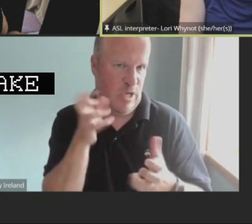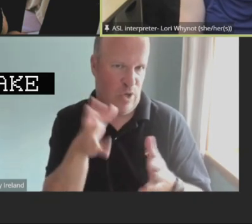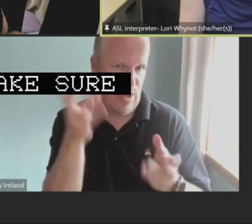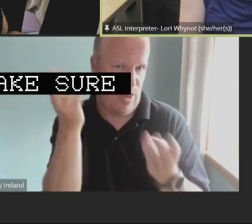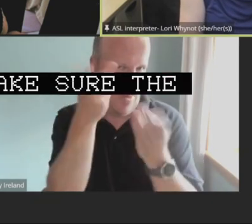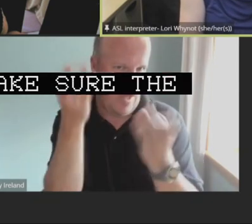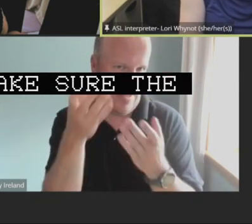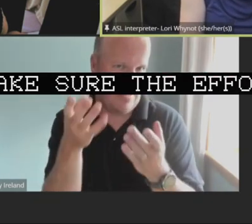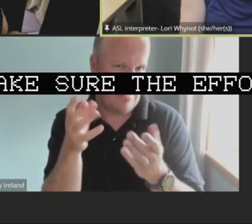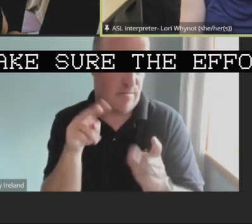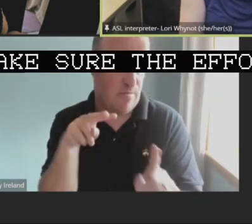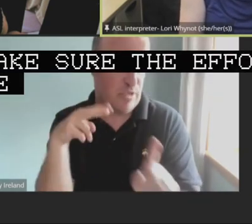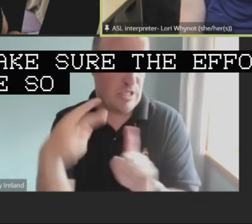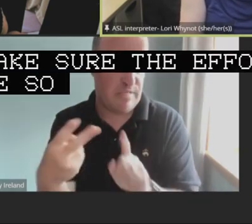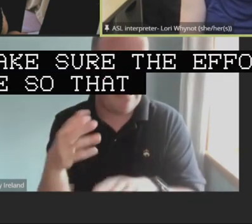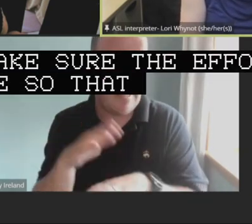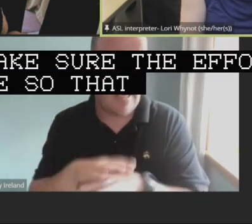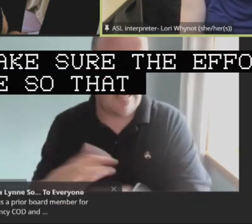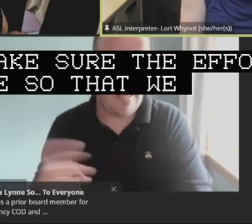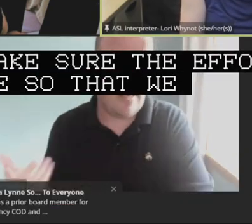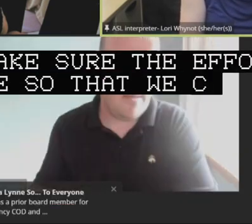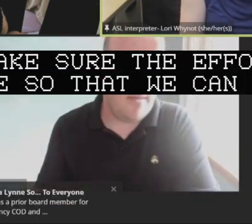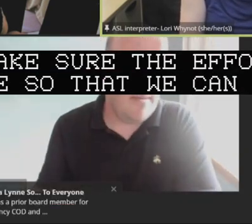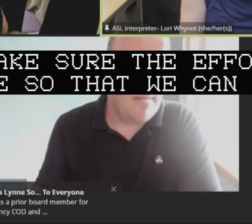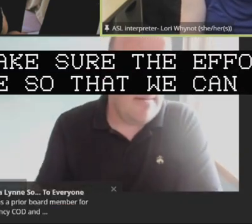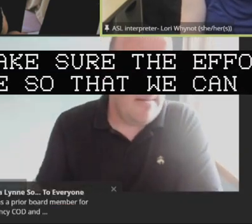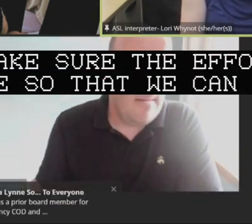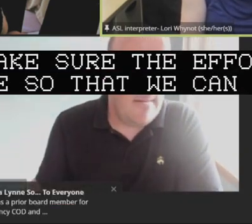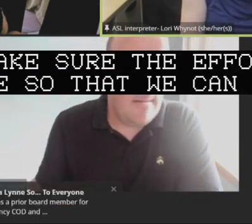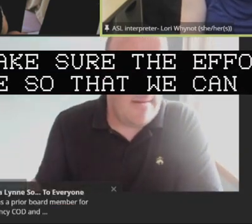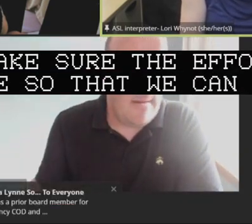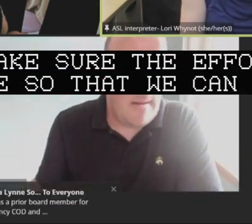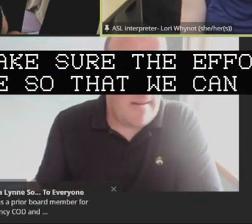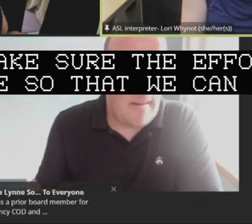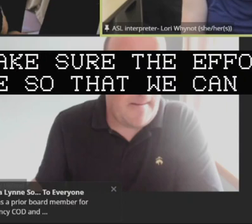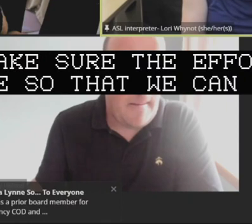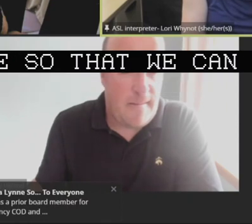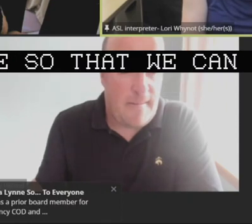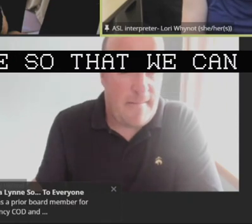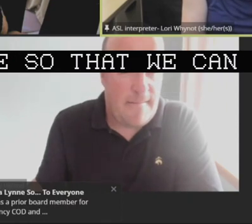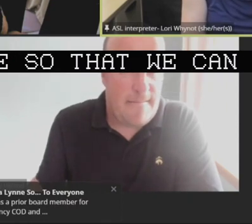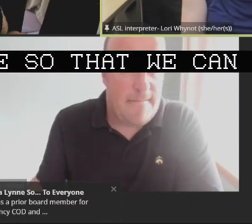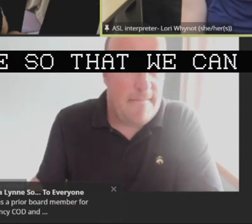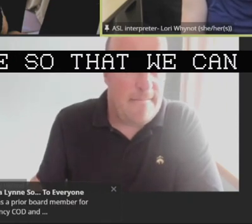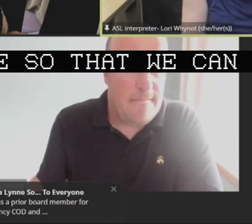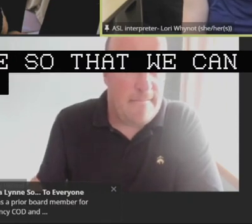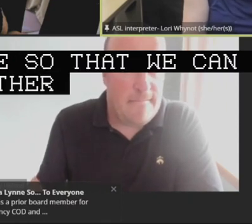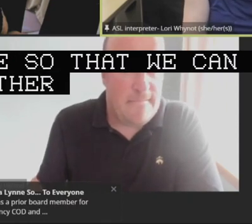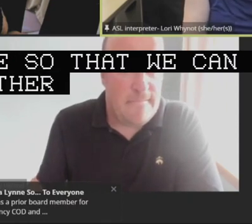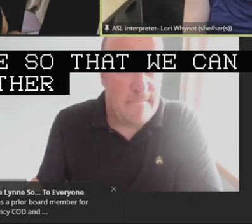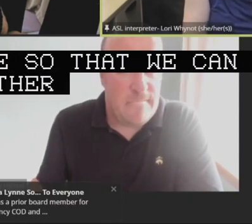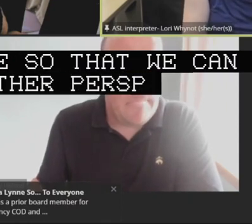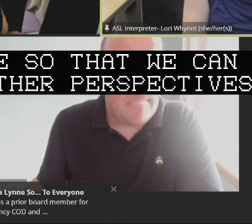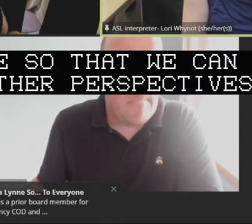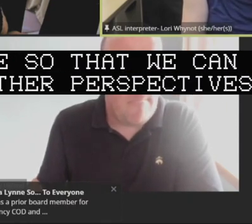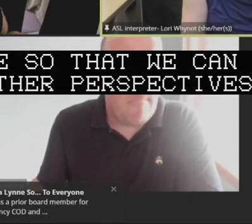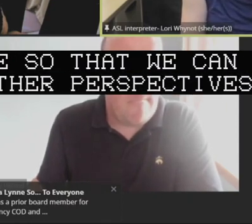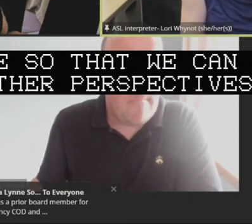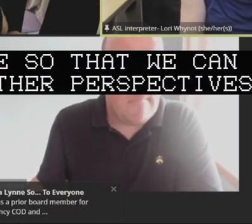that we can be open to other perspectives as well. So I'm open to any other perspectives on this.